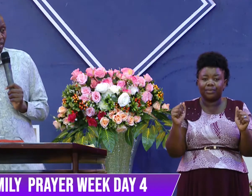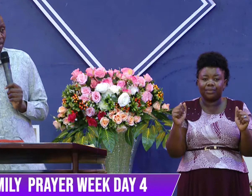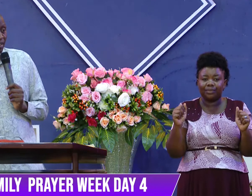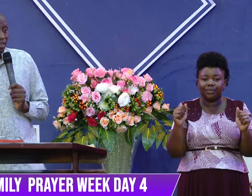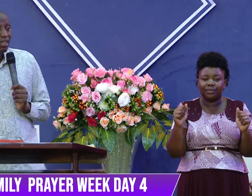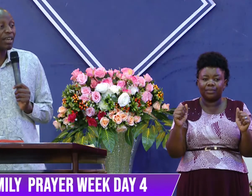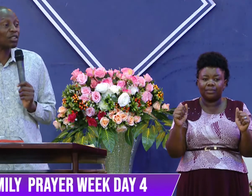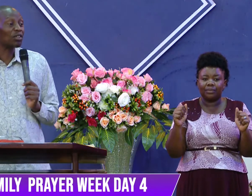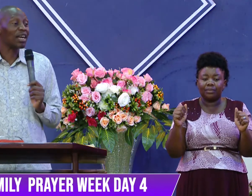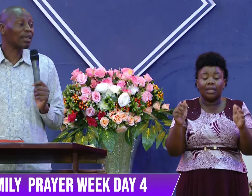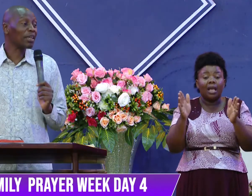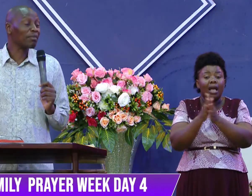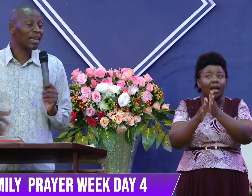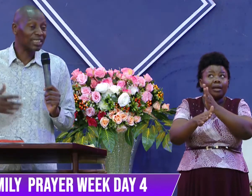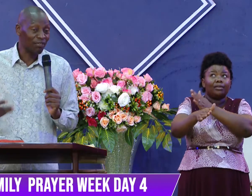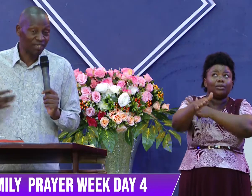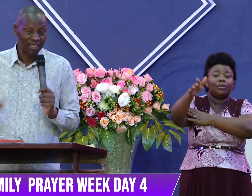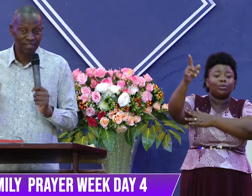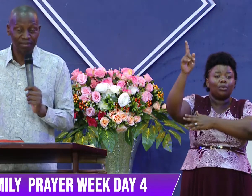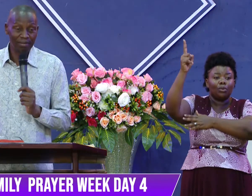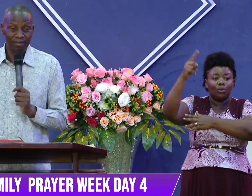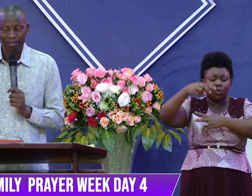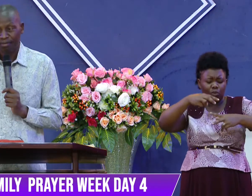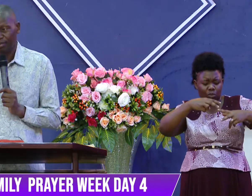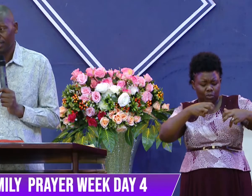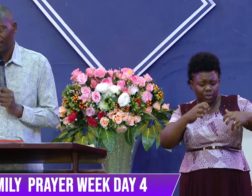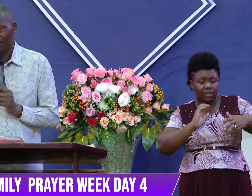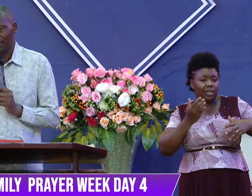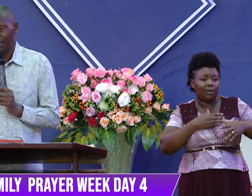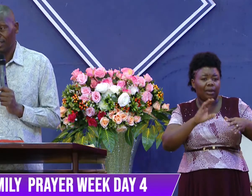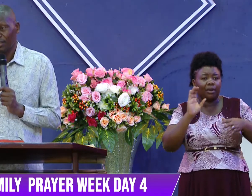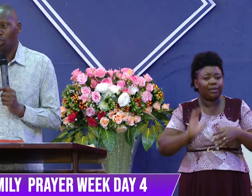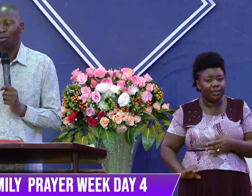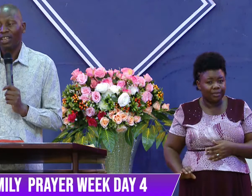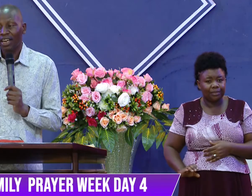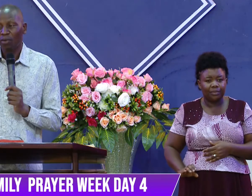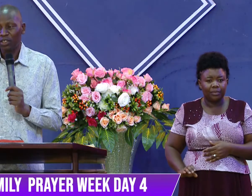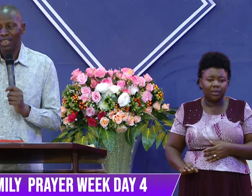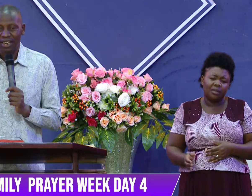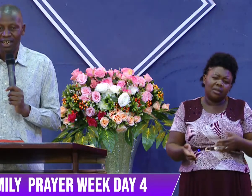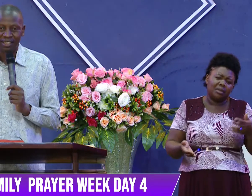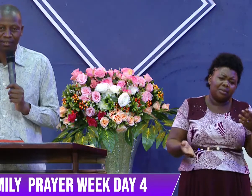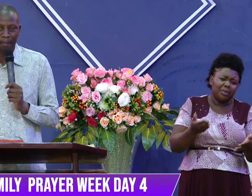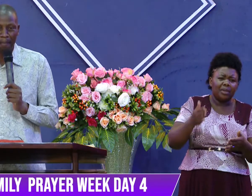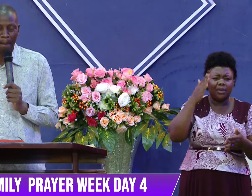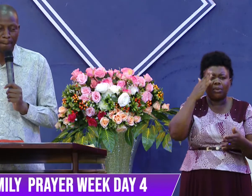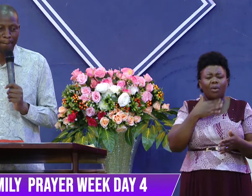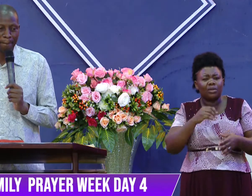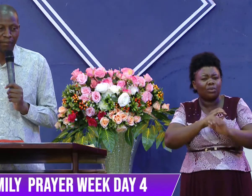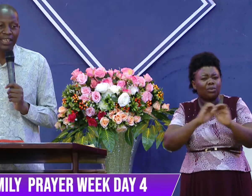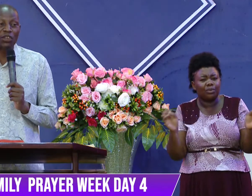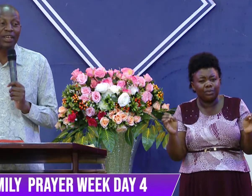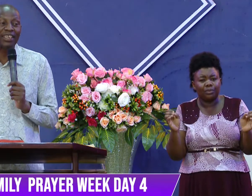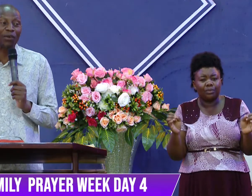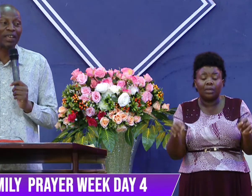attain salvation. And the Lord examines our character, whether you want it or